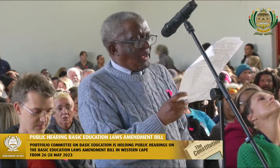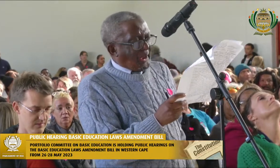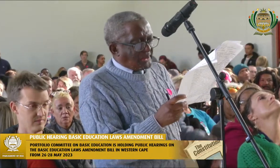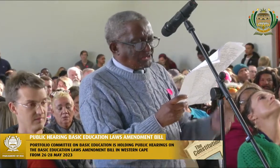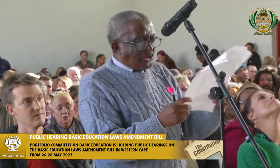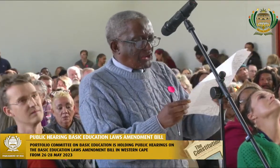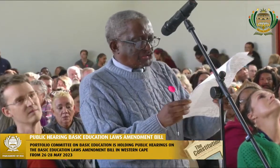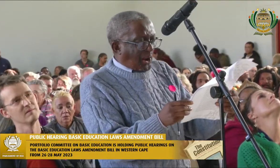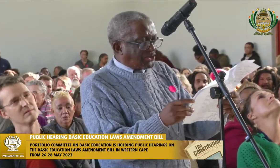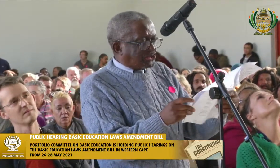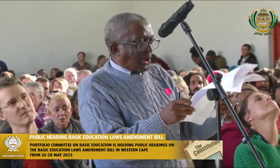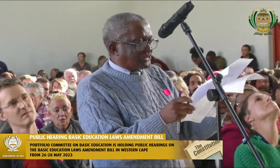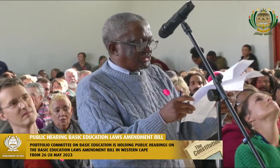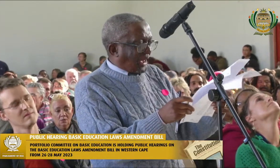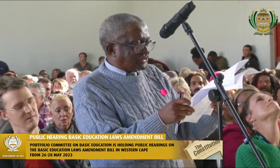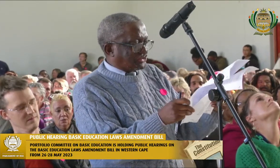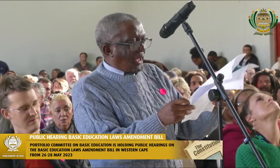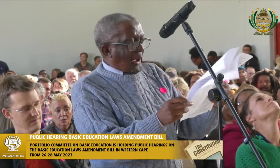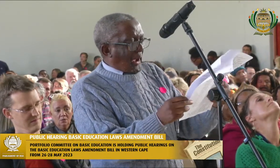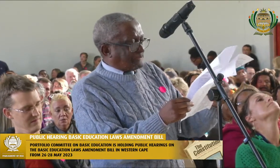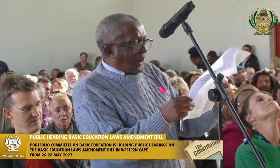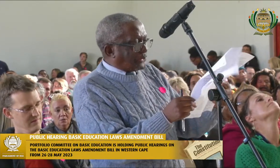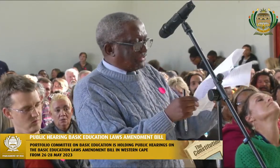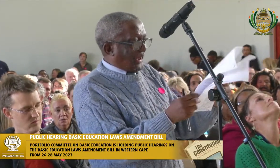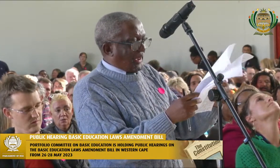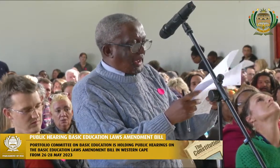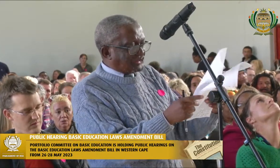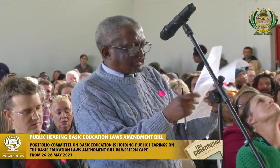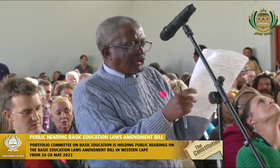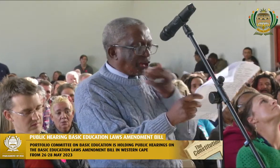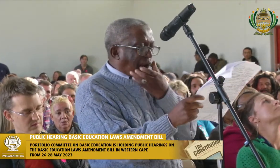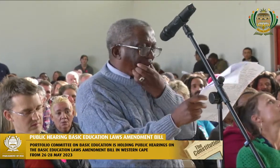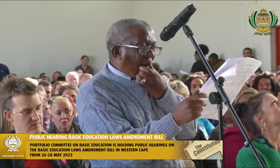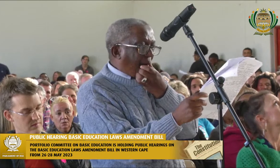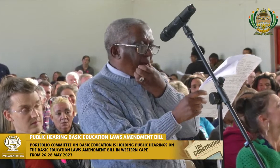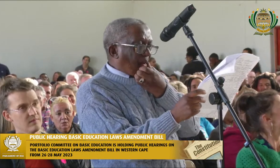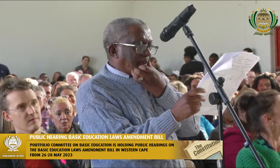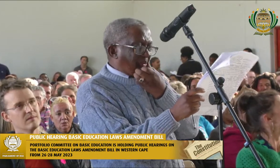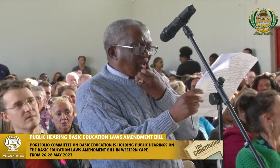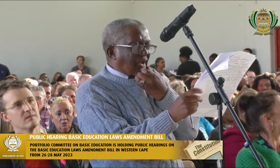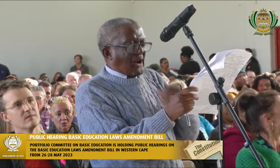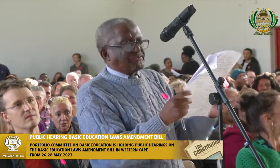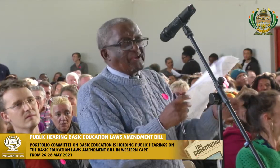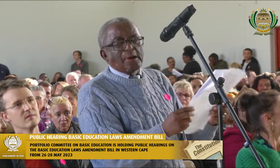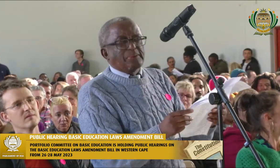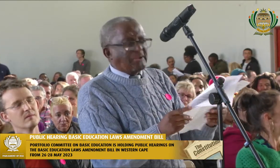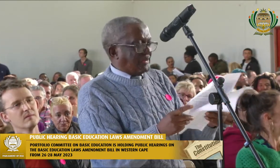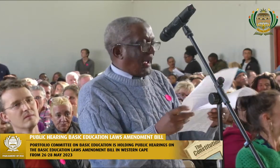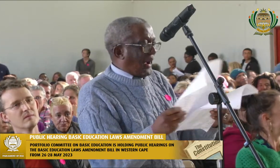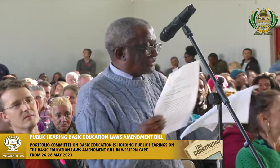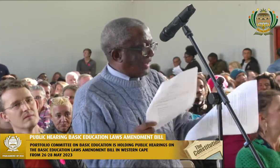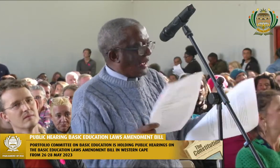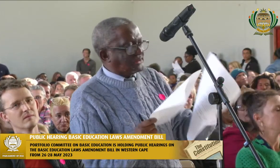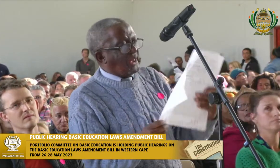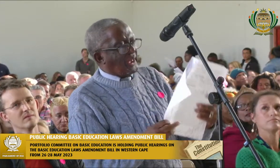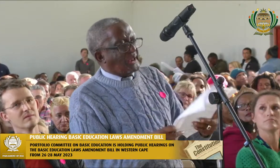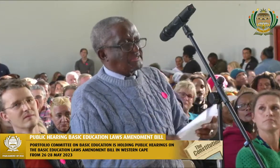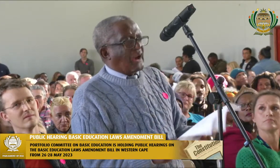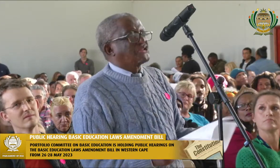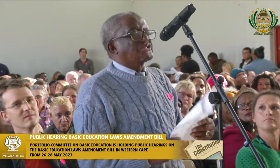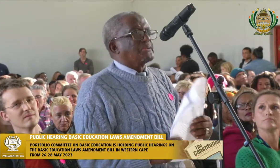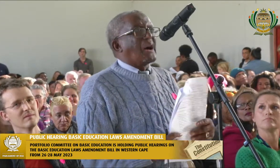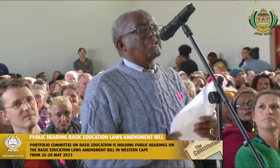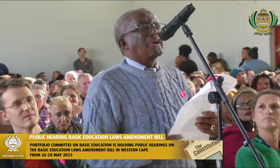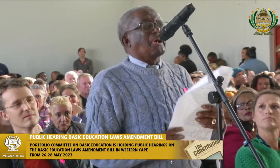bill. And he has also stressed about the ANC locker being available here outside,